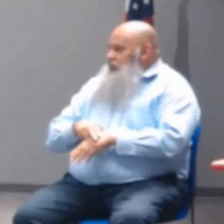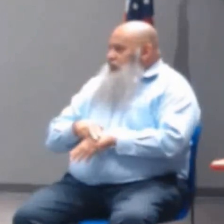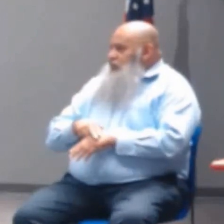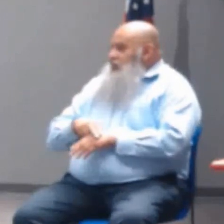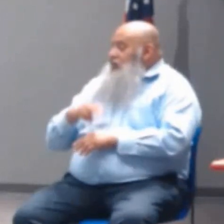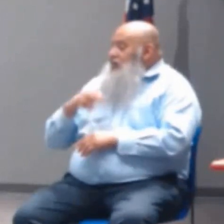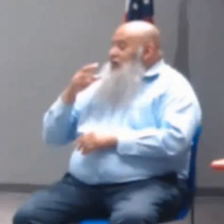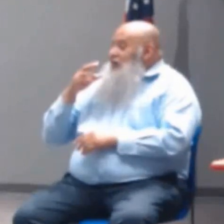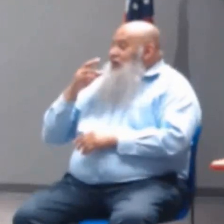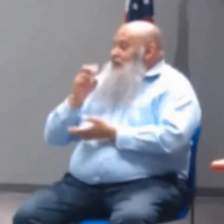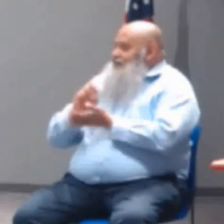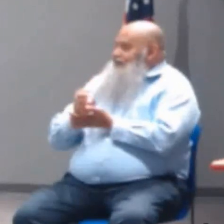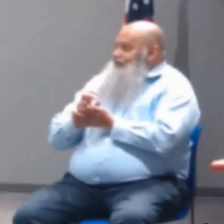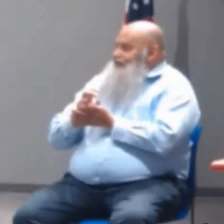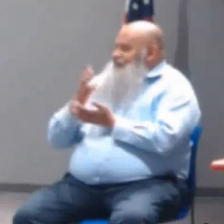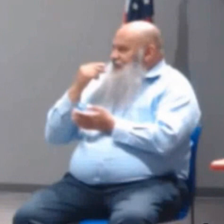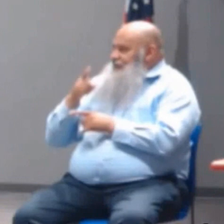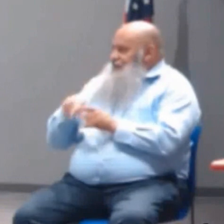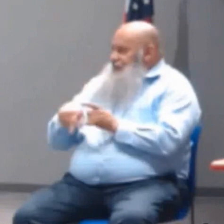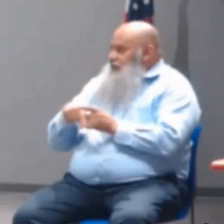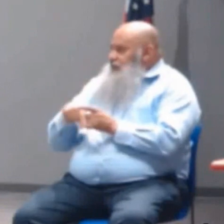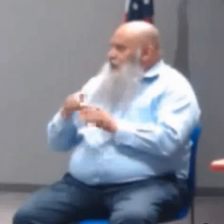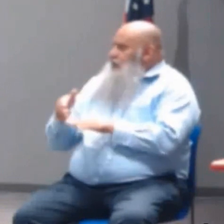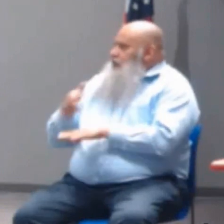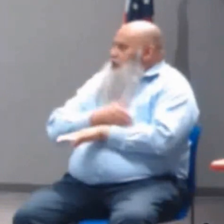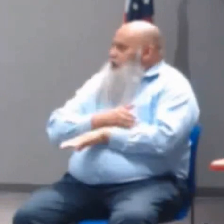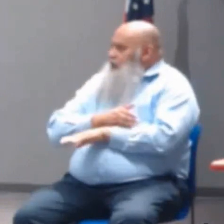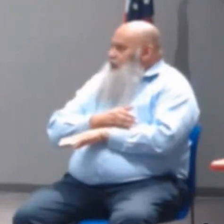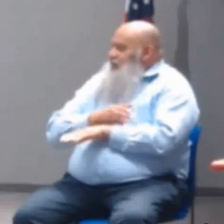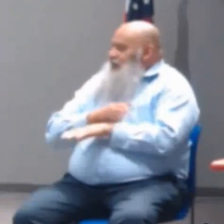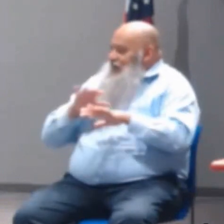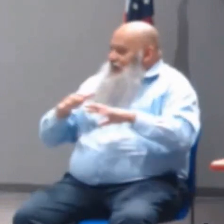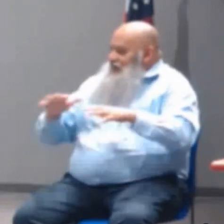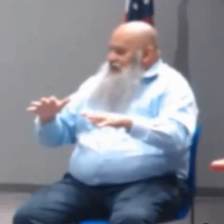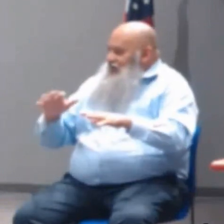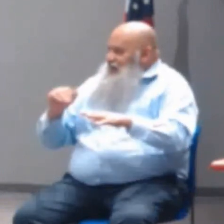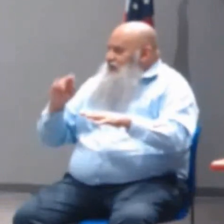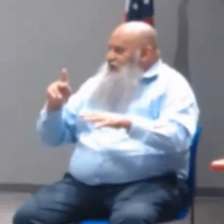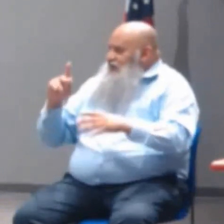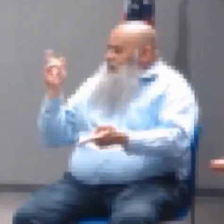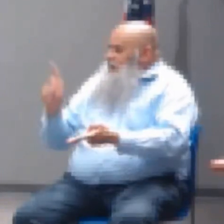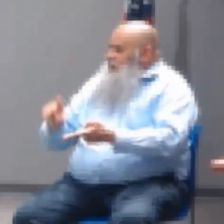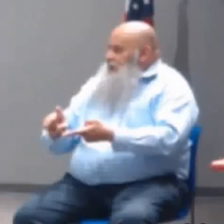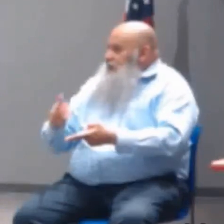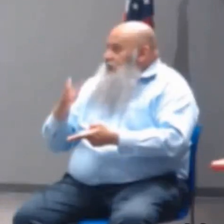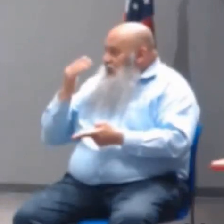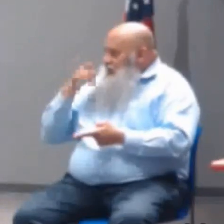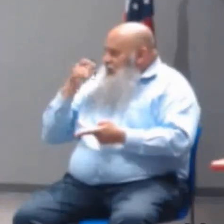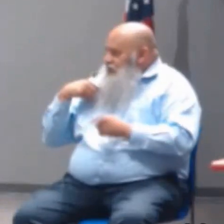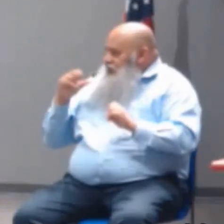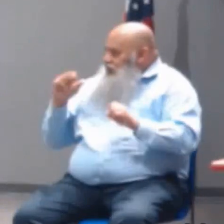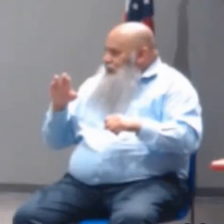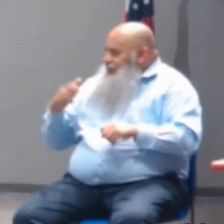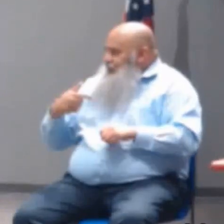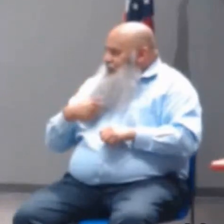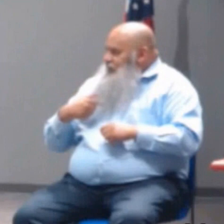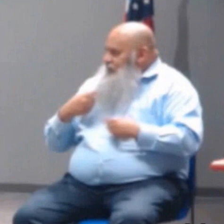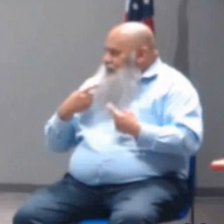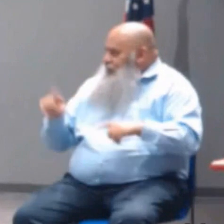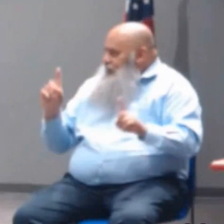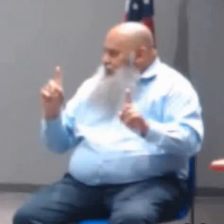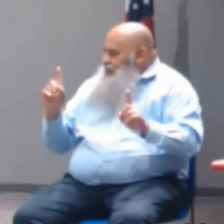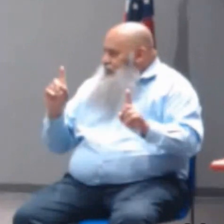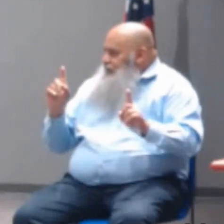having anxiety attacks just because I could finally be me. Now, I